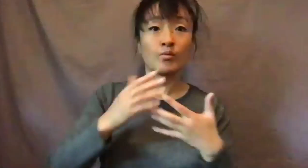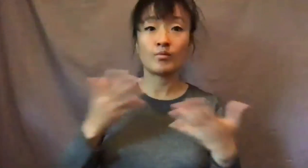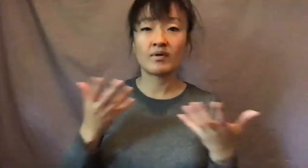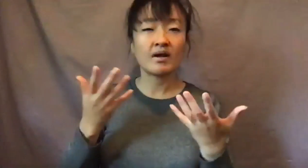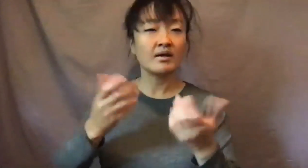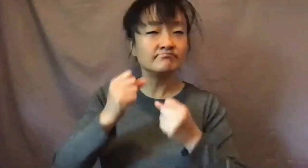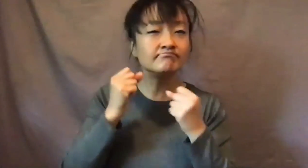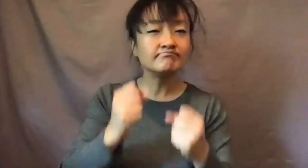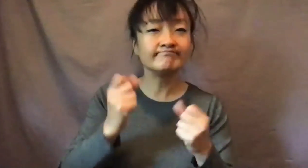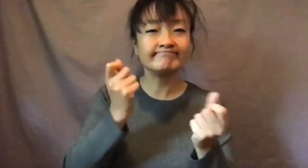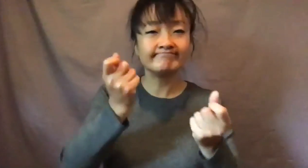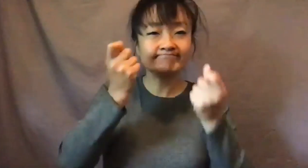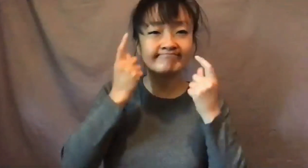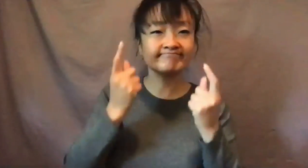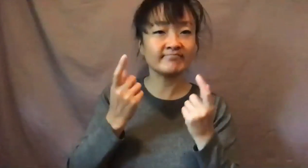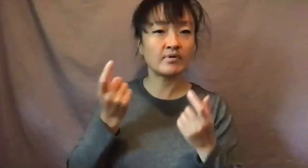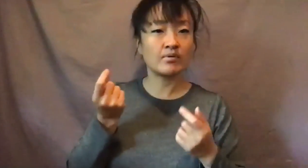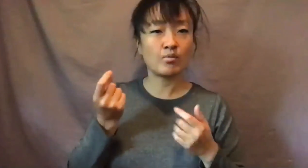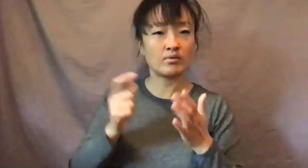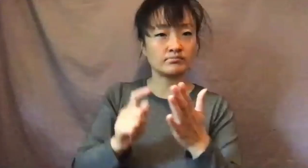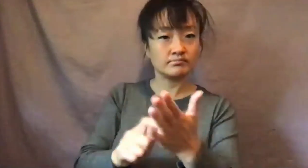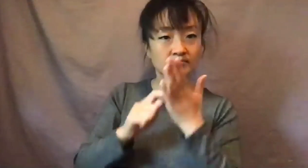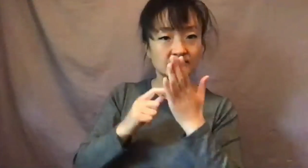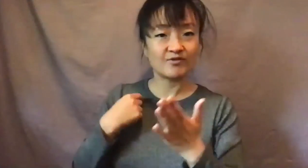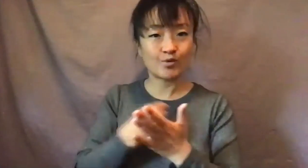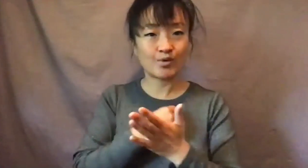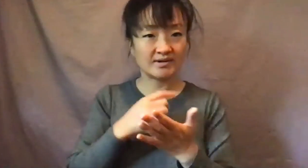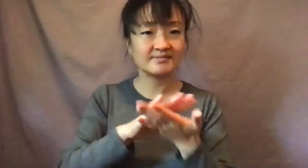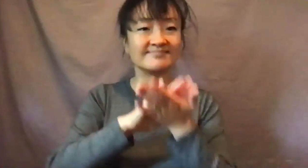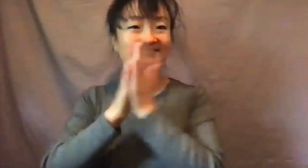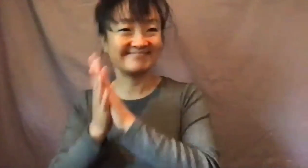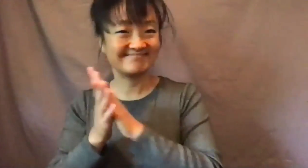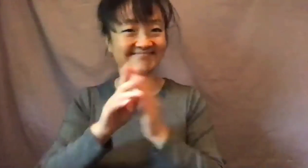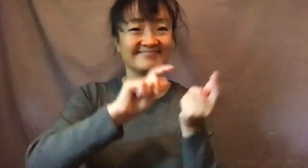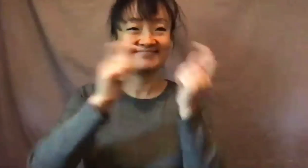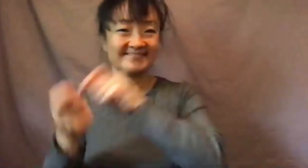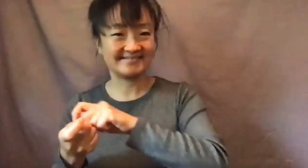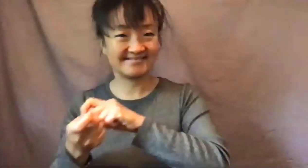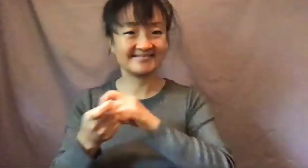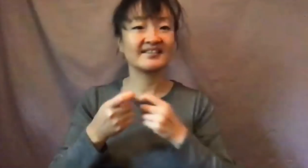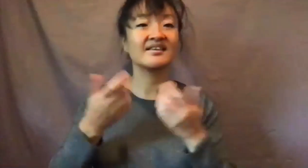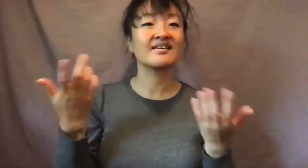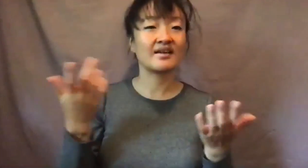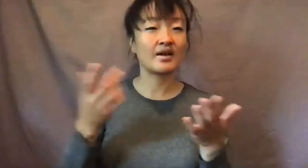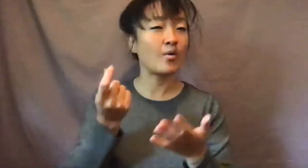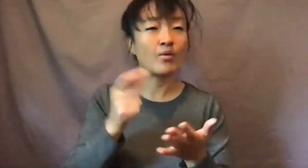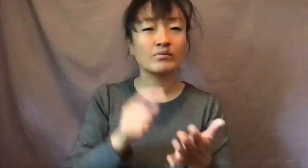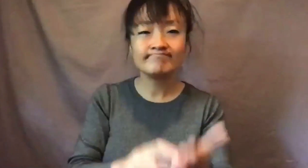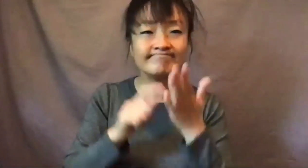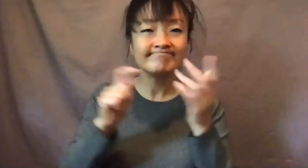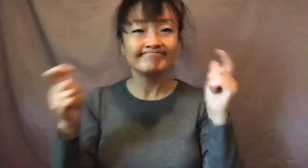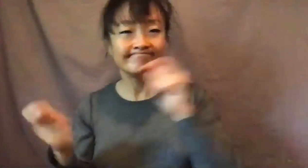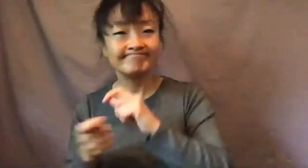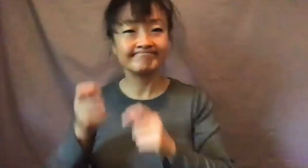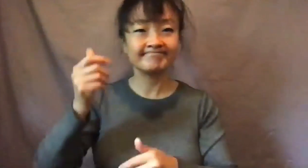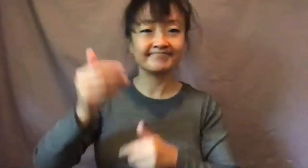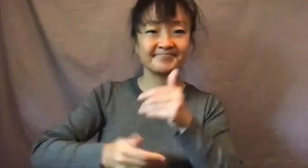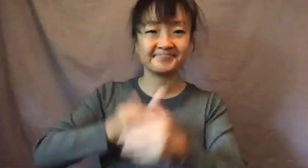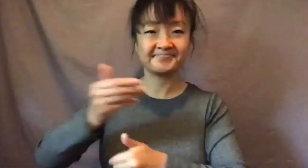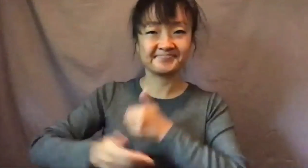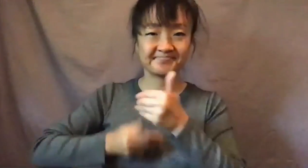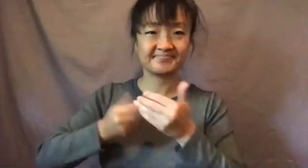of the aspects of what it takes for us to be transformed, right? What it takes for transformative processes to be at